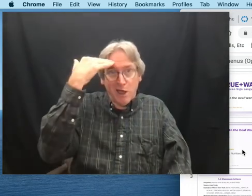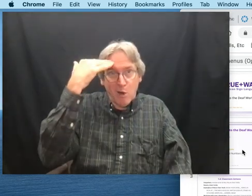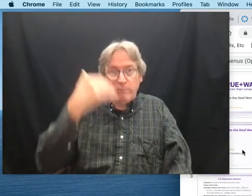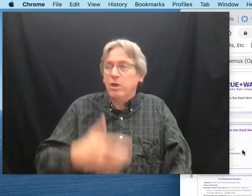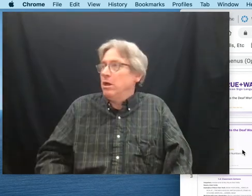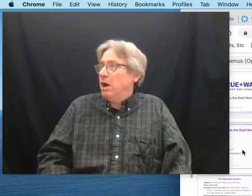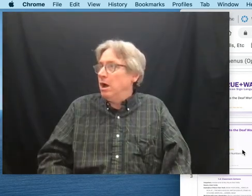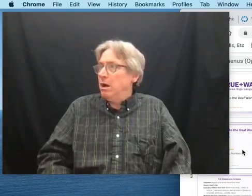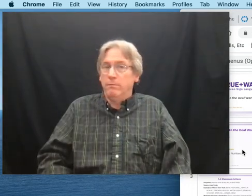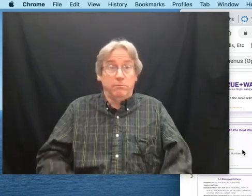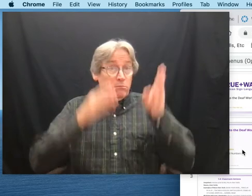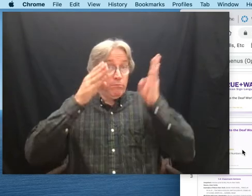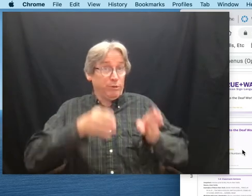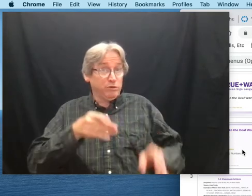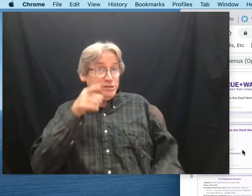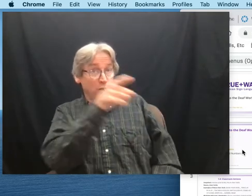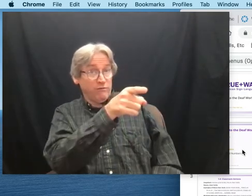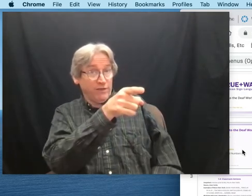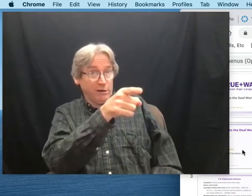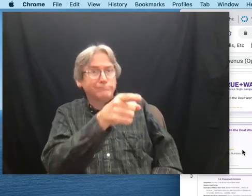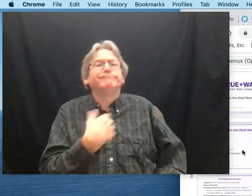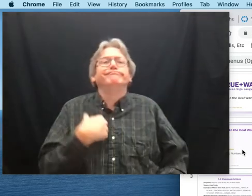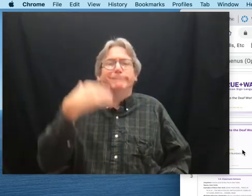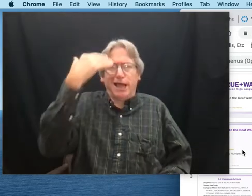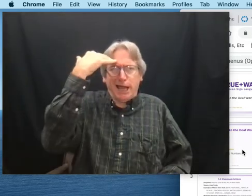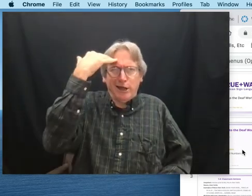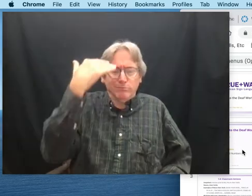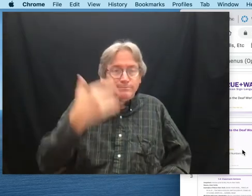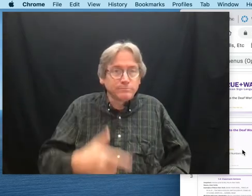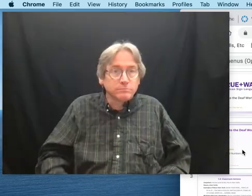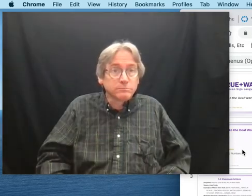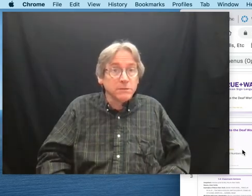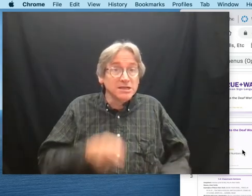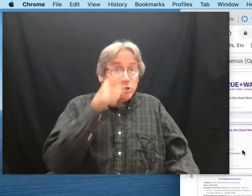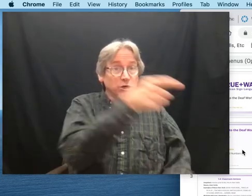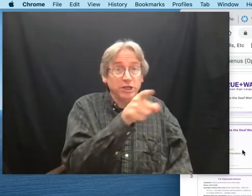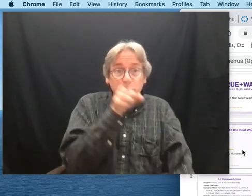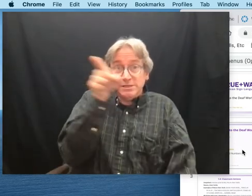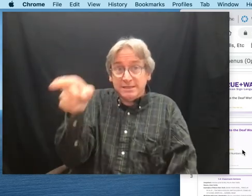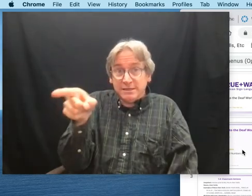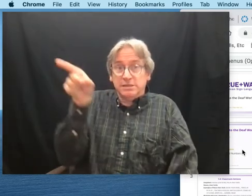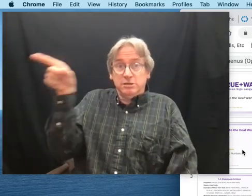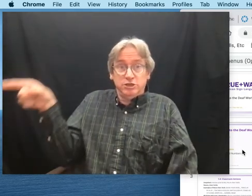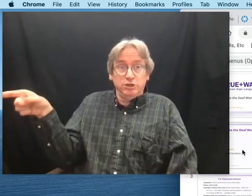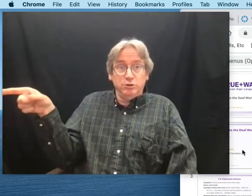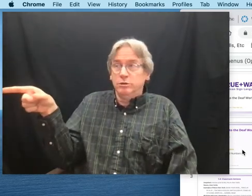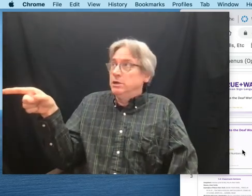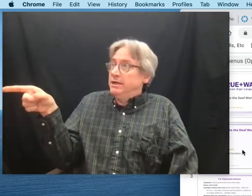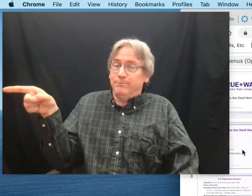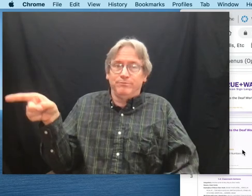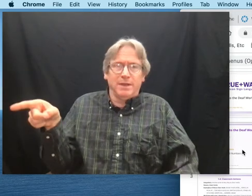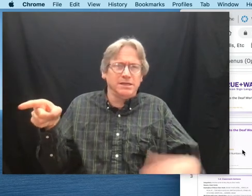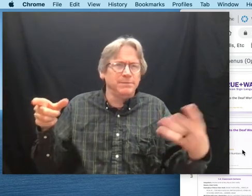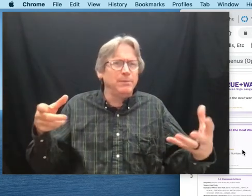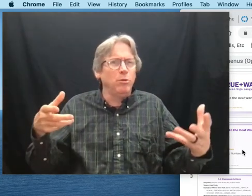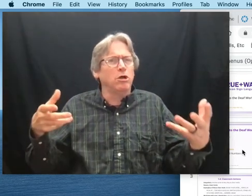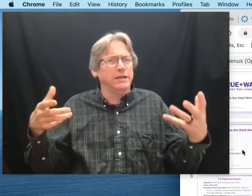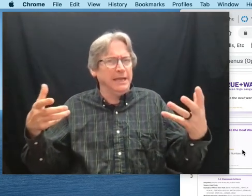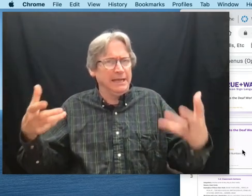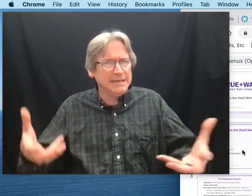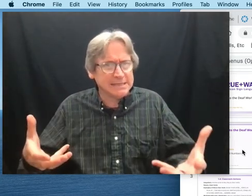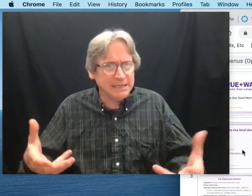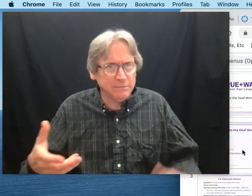I know. Person over there, I know. So we're using this to some people